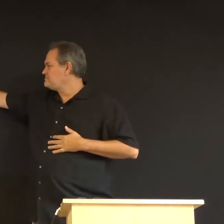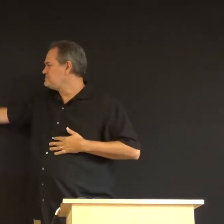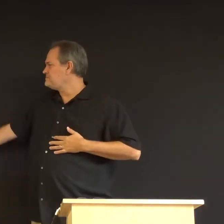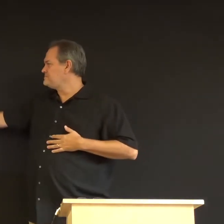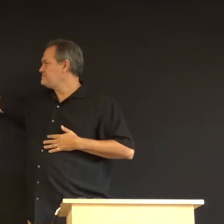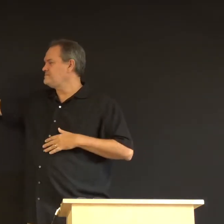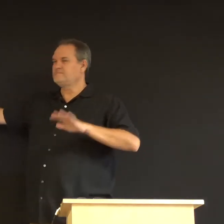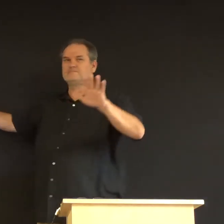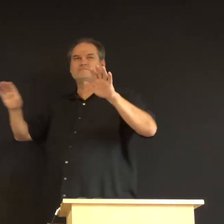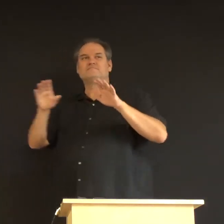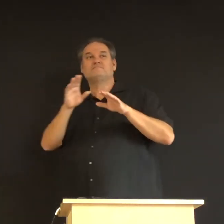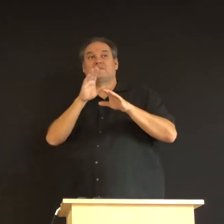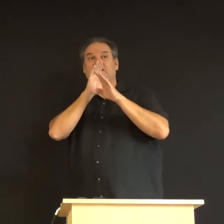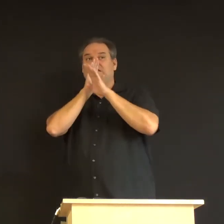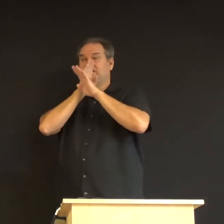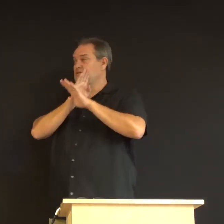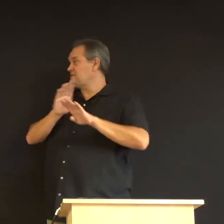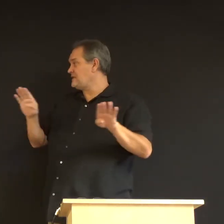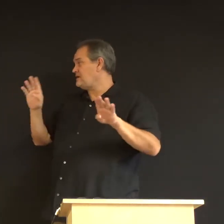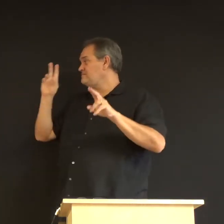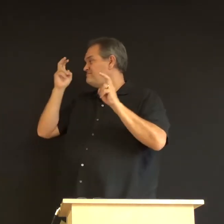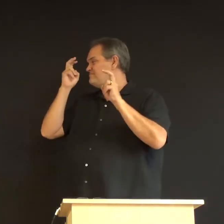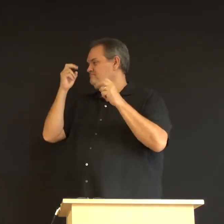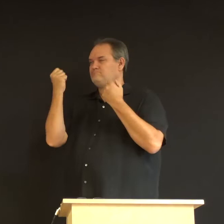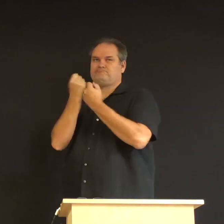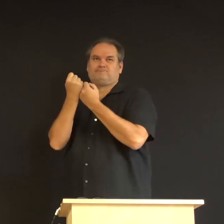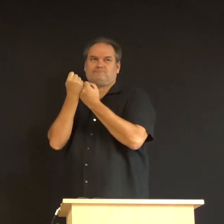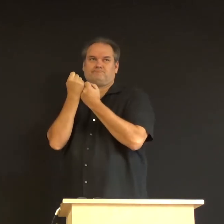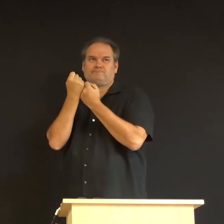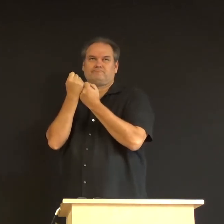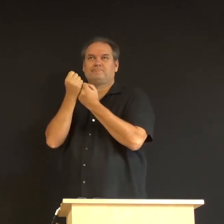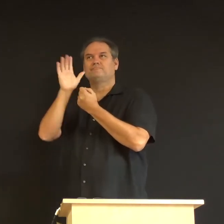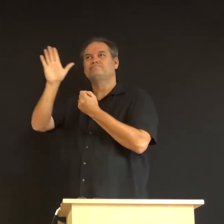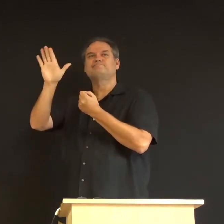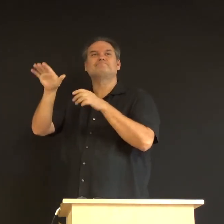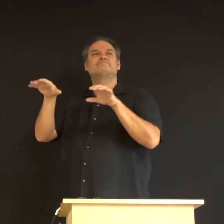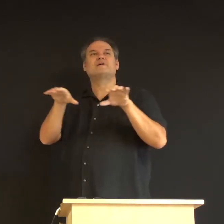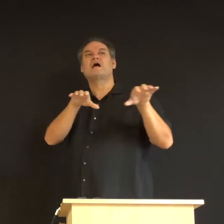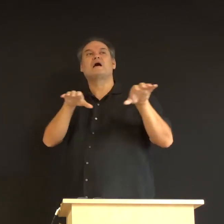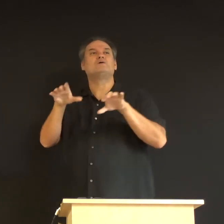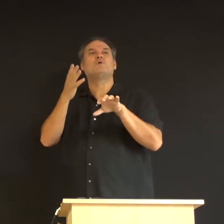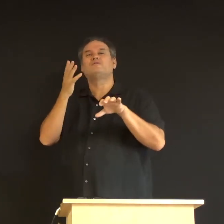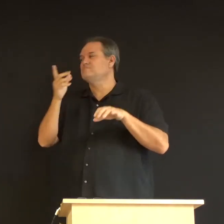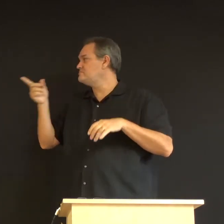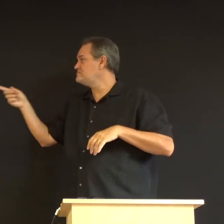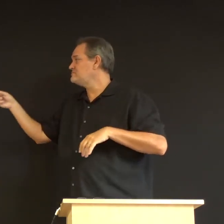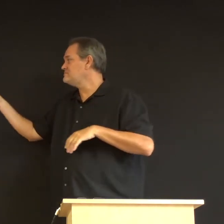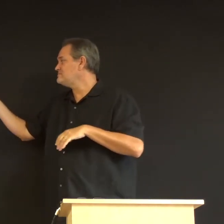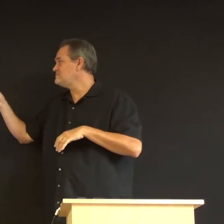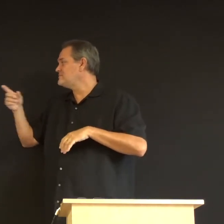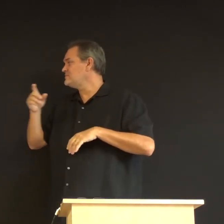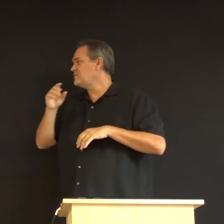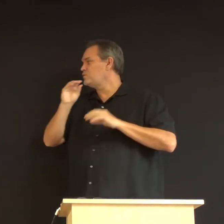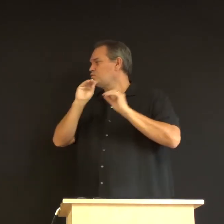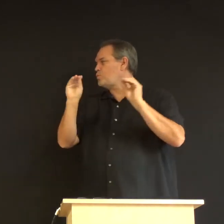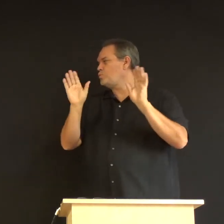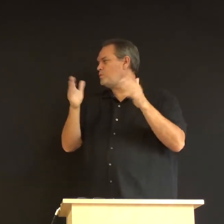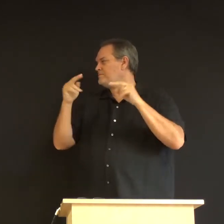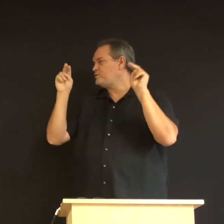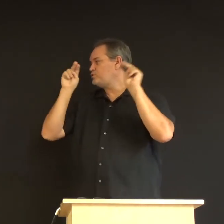No room, neutrality. Dangerous is complicit. I said it. and I'm going to